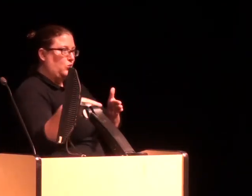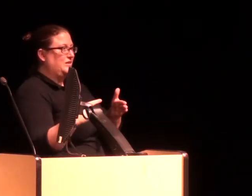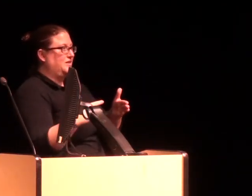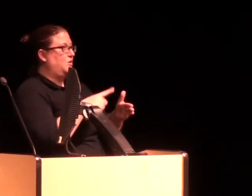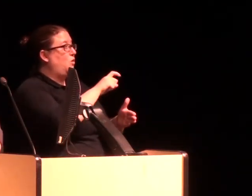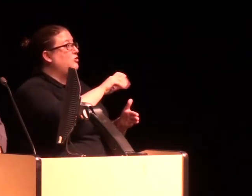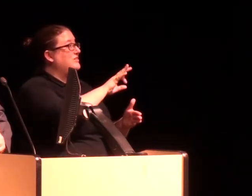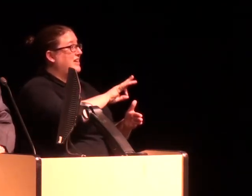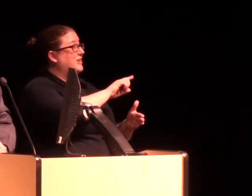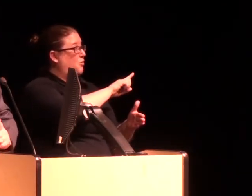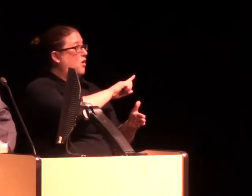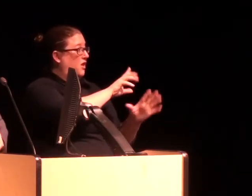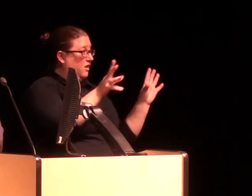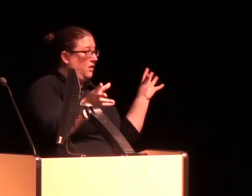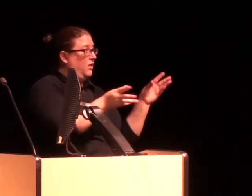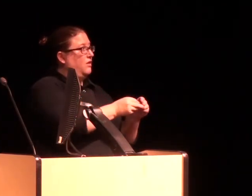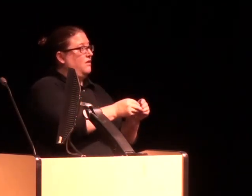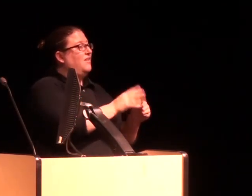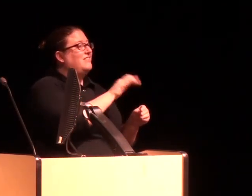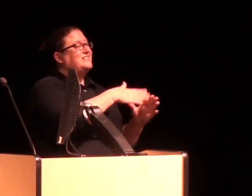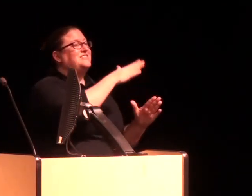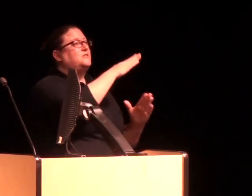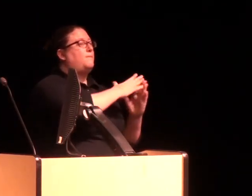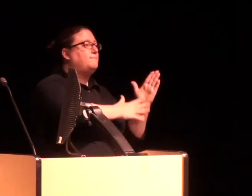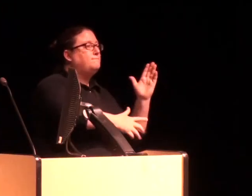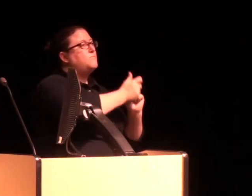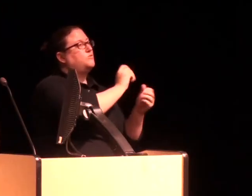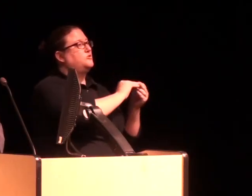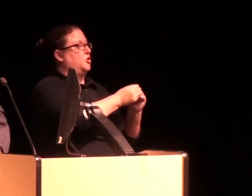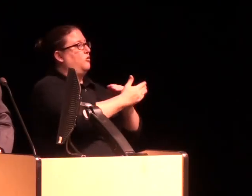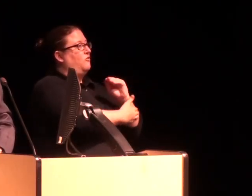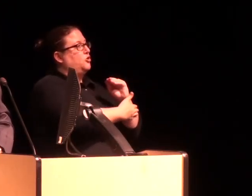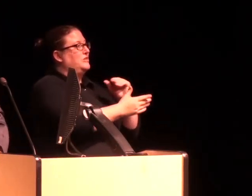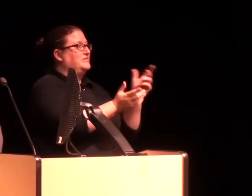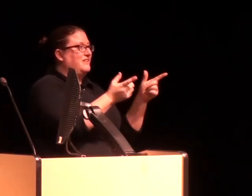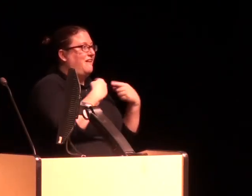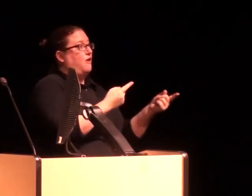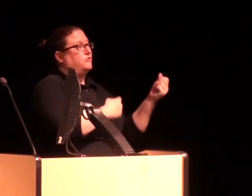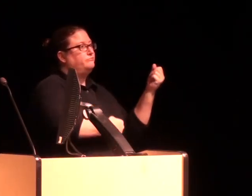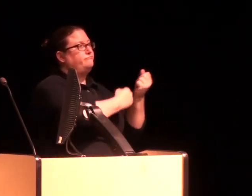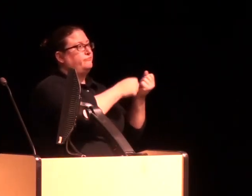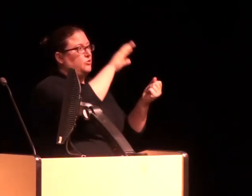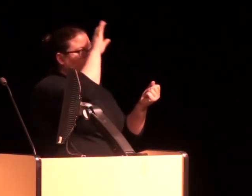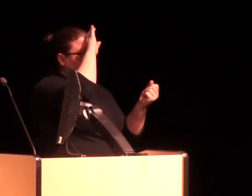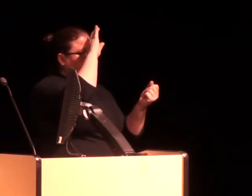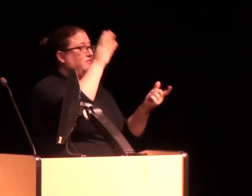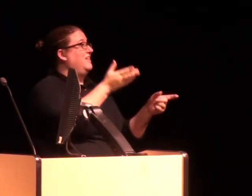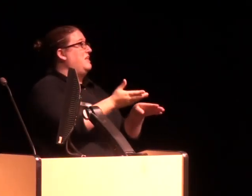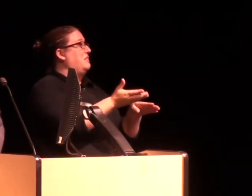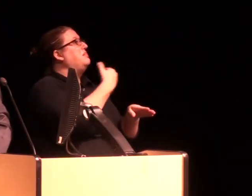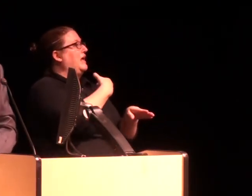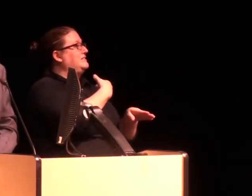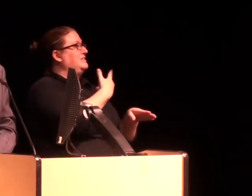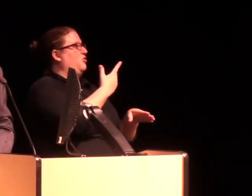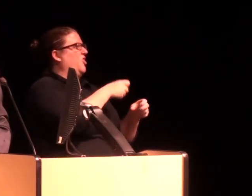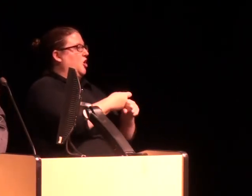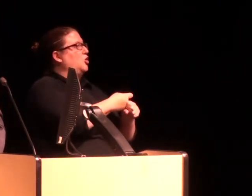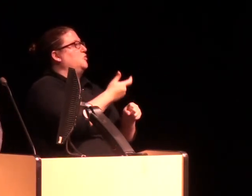total represent the most countries ever siding with Cuba, up from the previous high of 188 the last